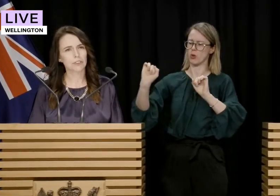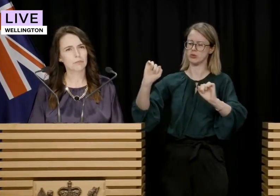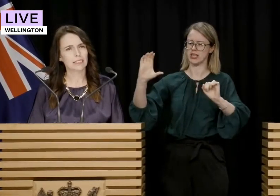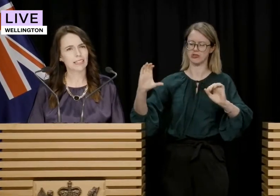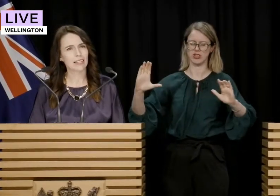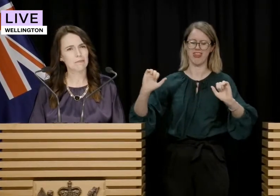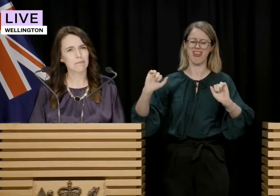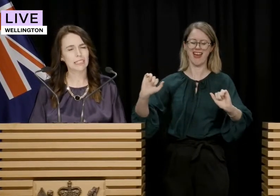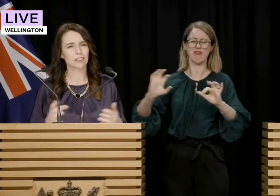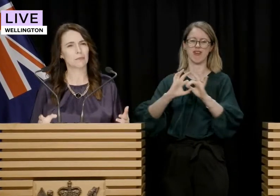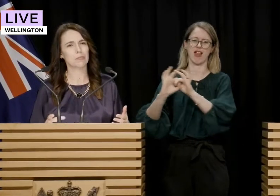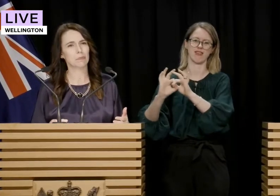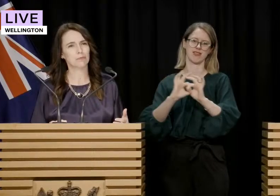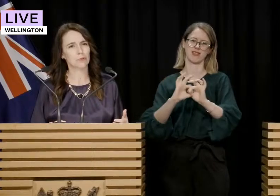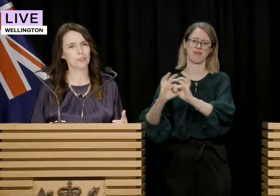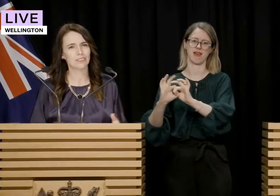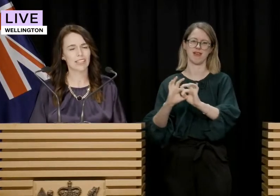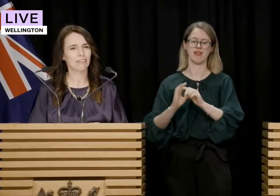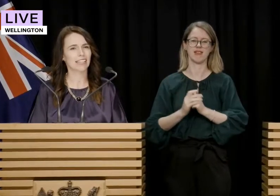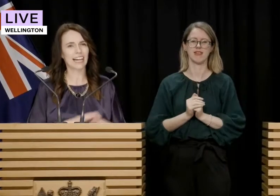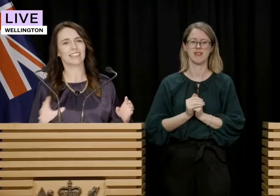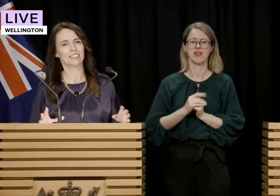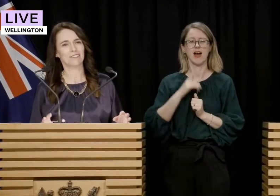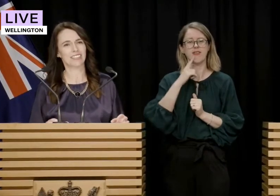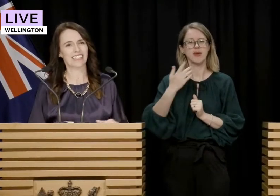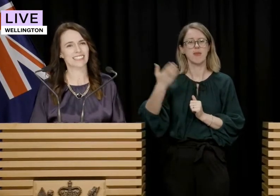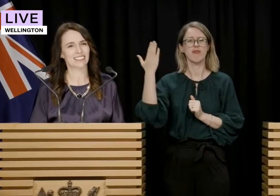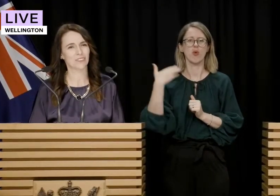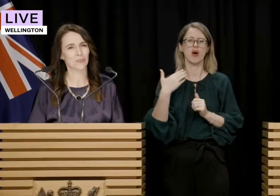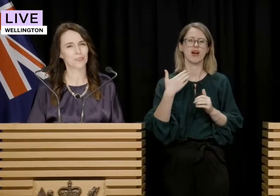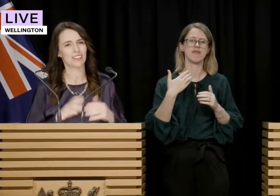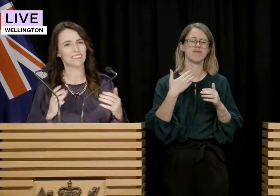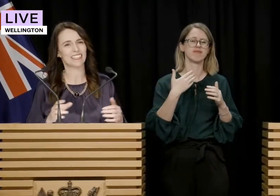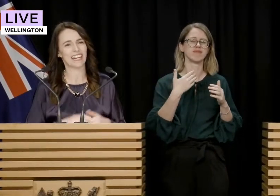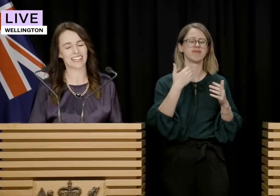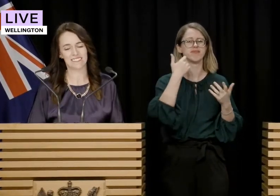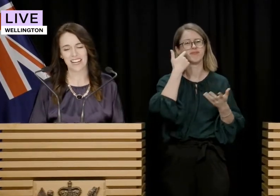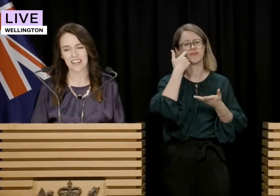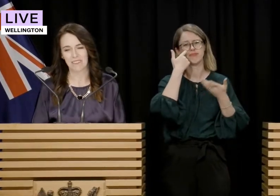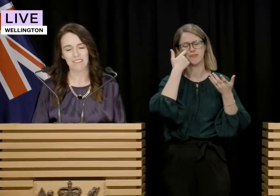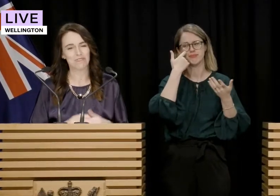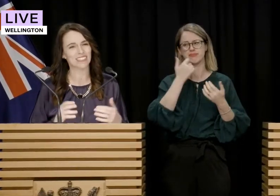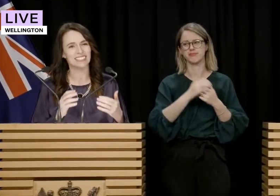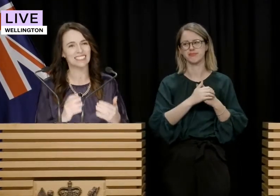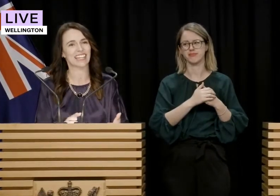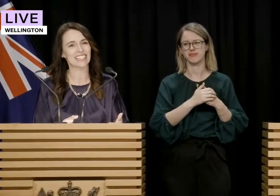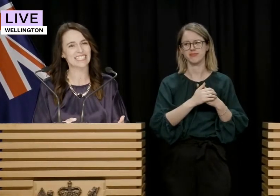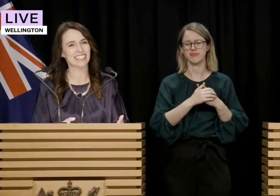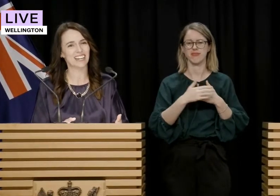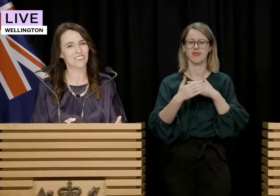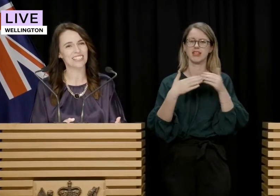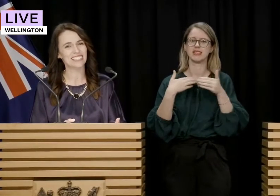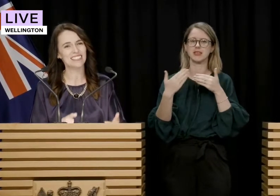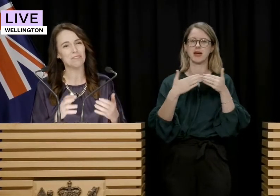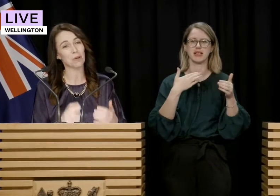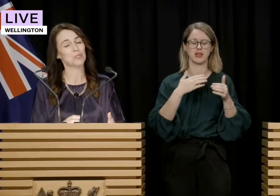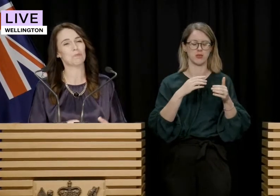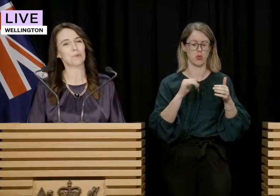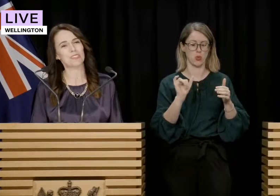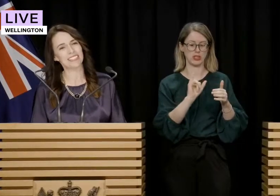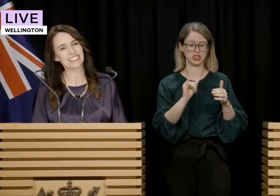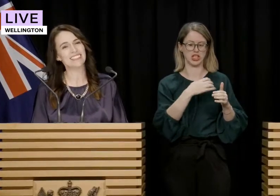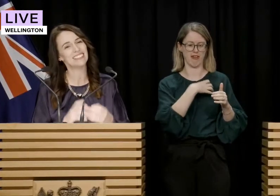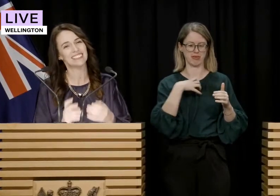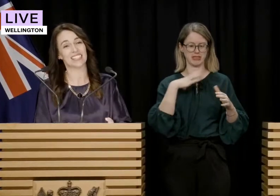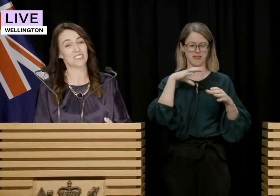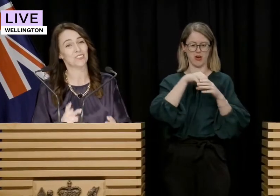you will have heard me say many times before, that regardless of the nation or government that's engaging in our region, the most